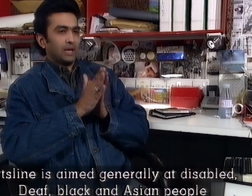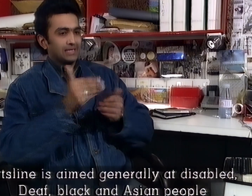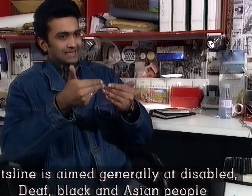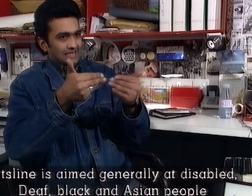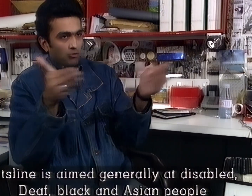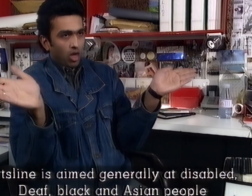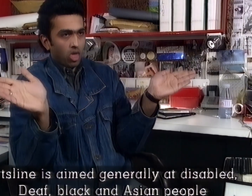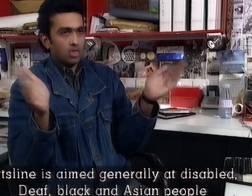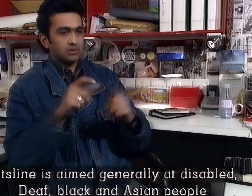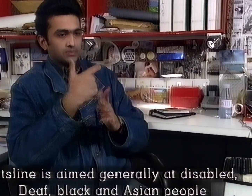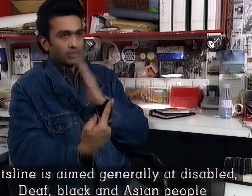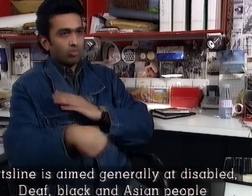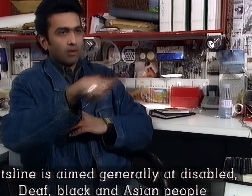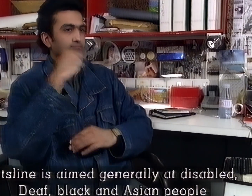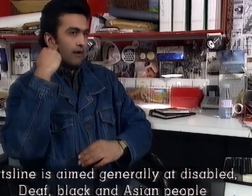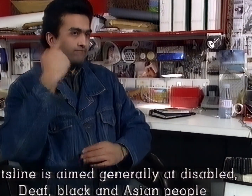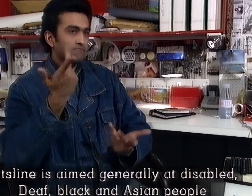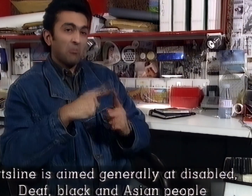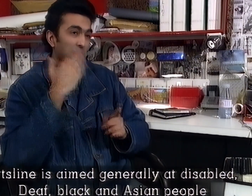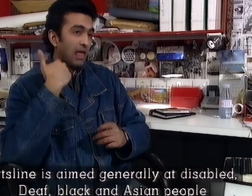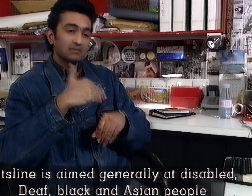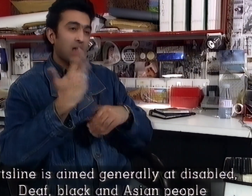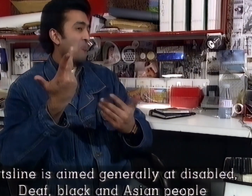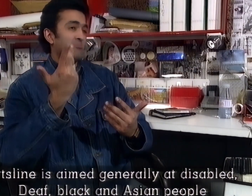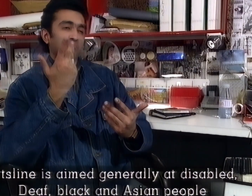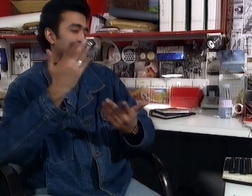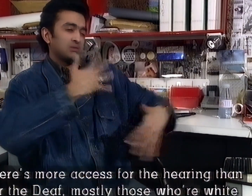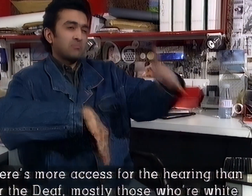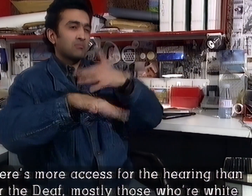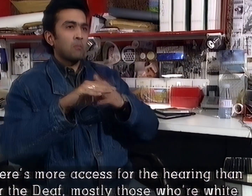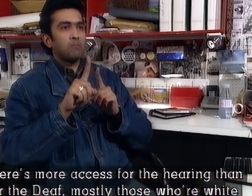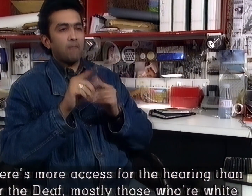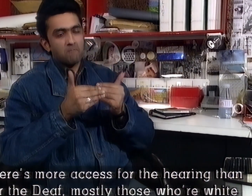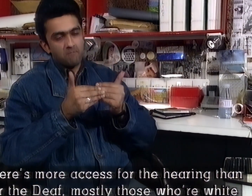Artsline is aimed generally at disabled, deaf, black and Asian people. There is certainly more access for